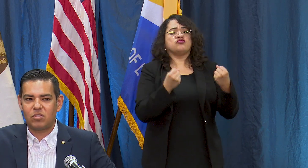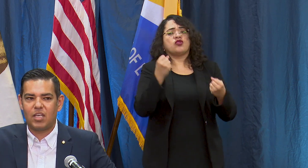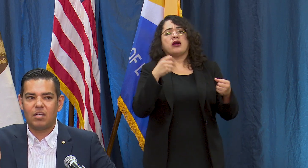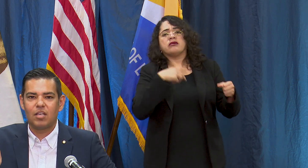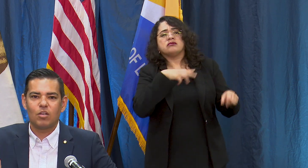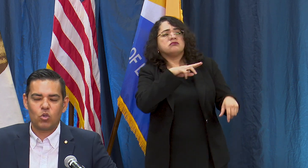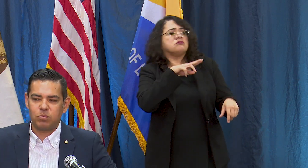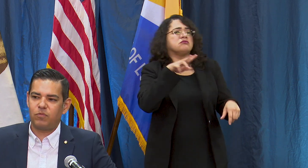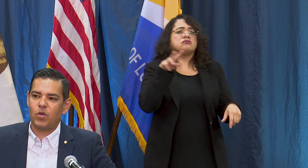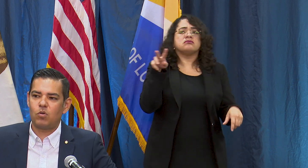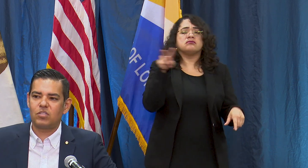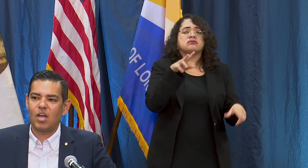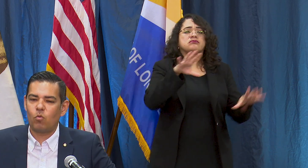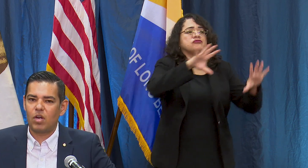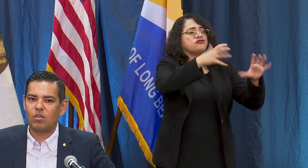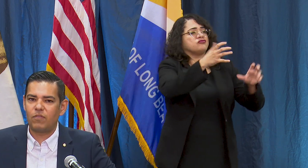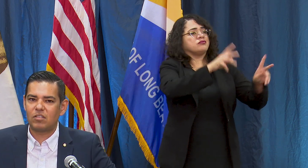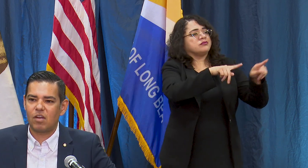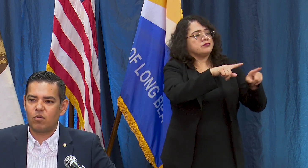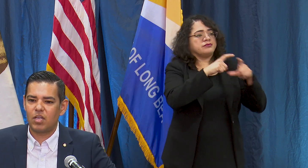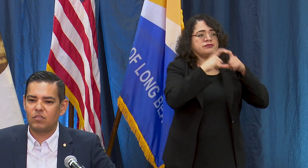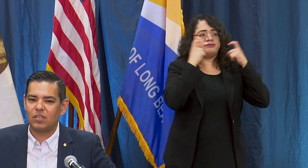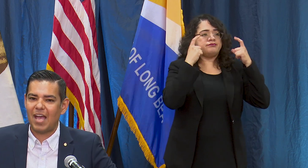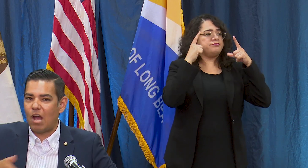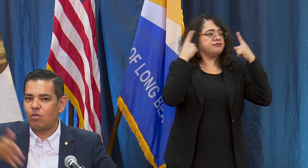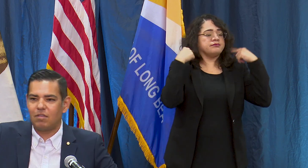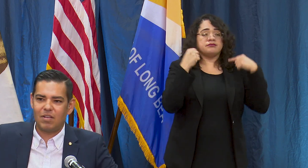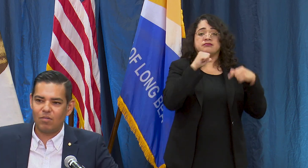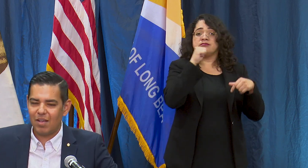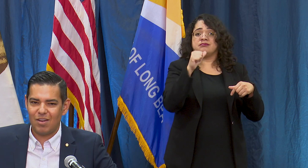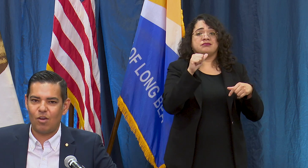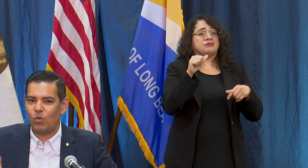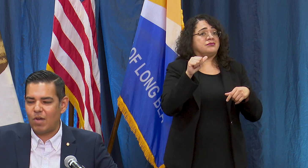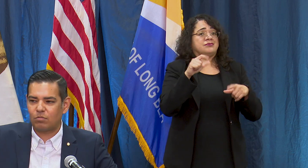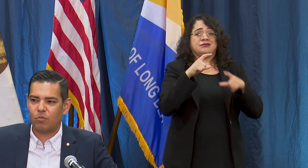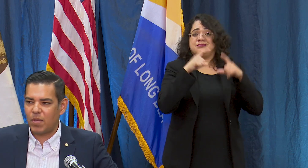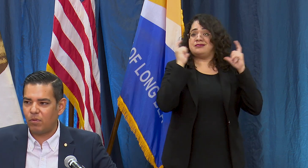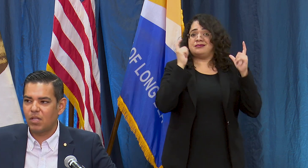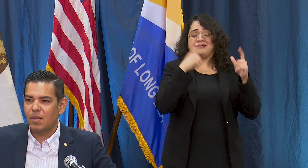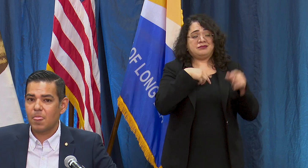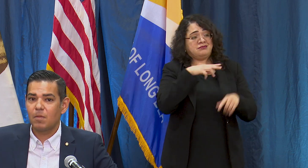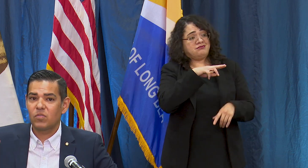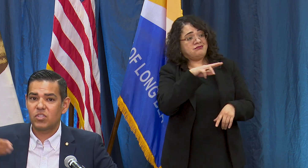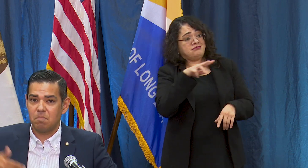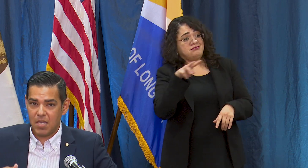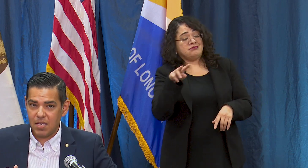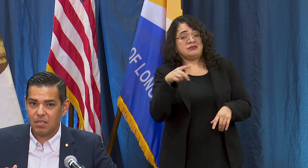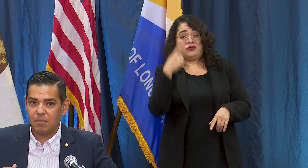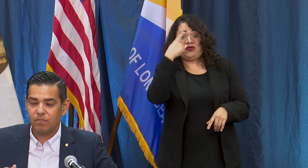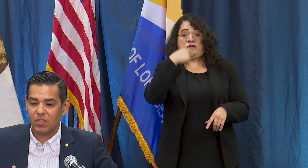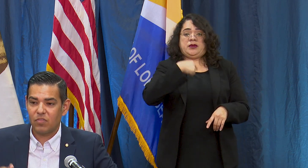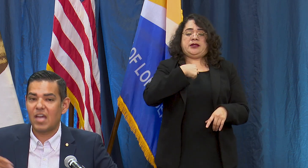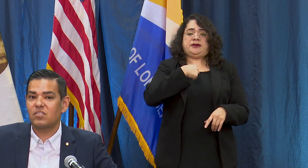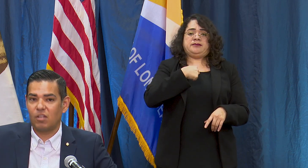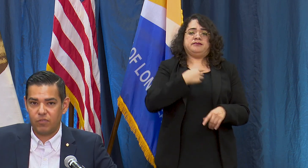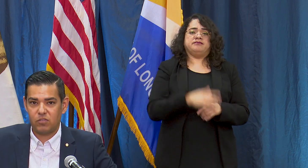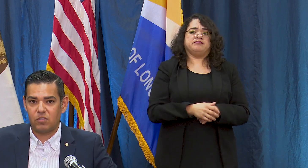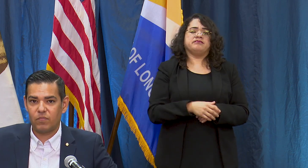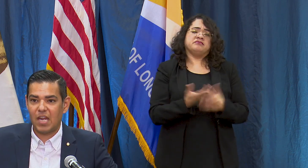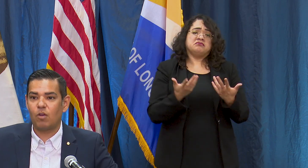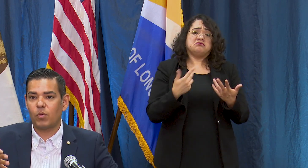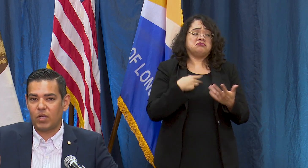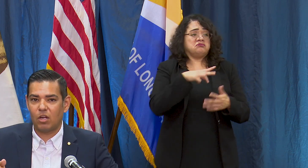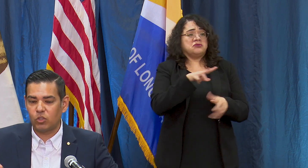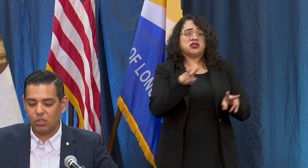around and I'm seeing groups of folks not wearing their face coverings out and interacting with other people, to me, that is